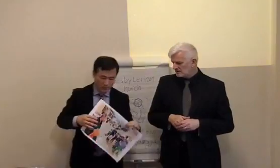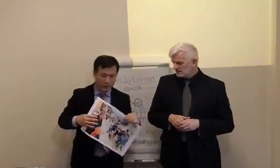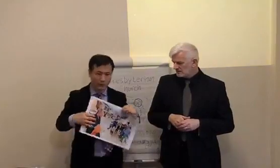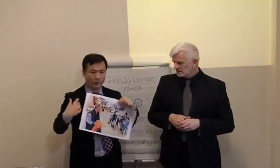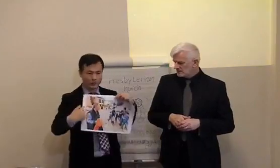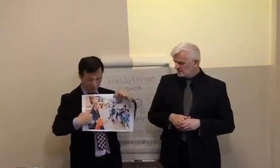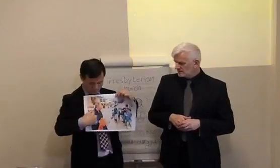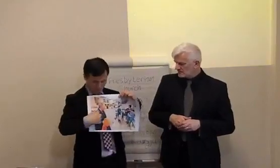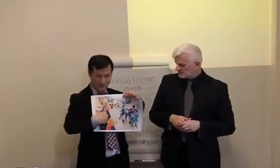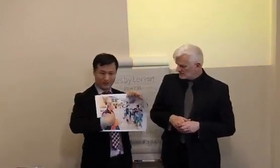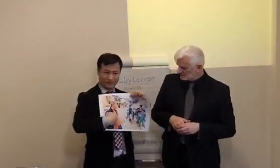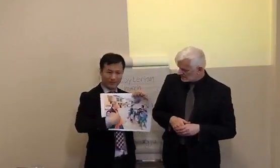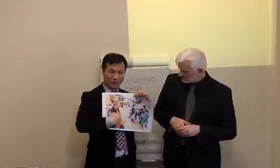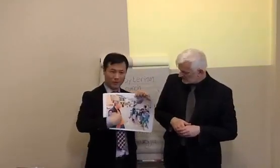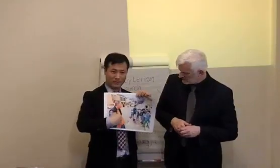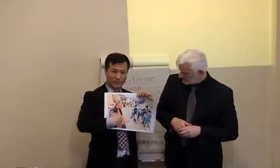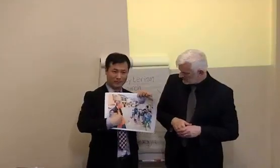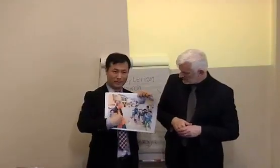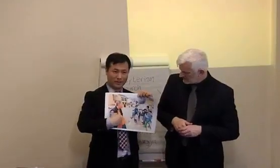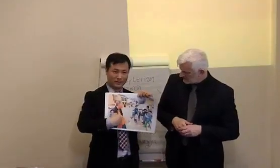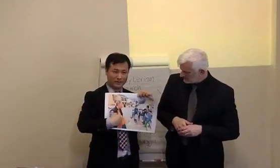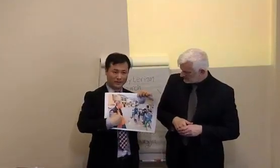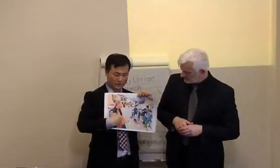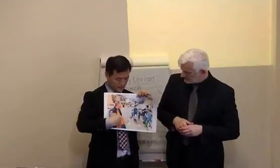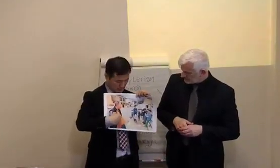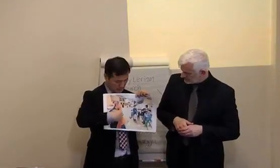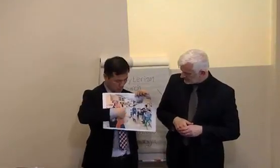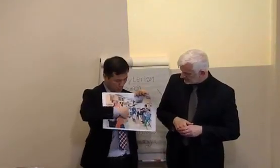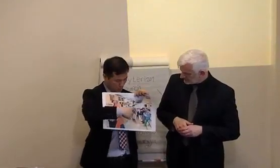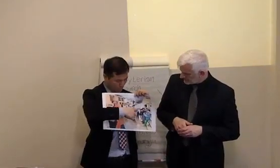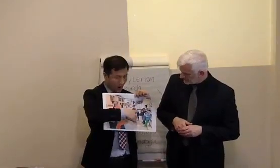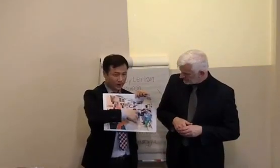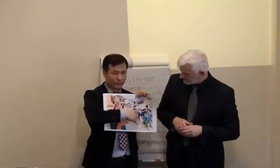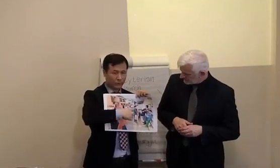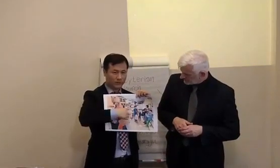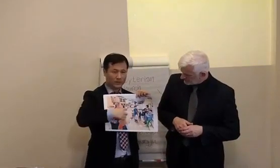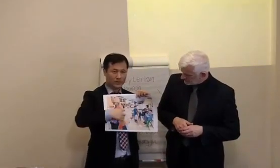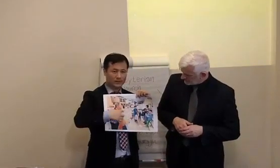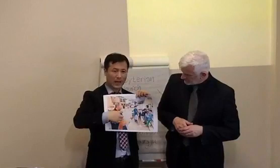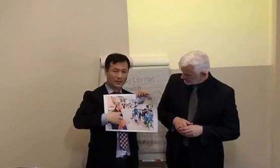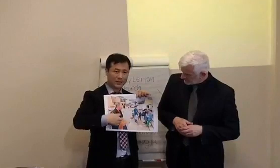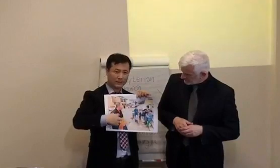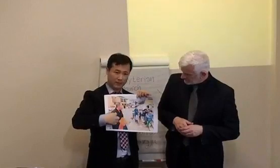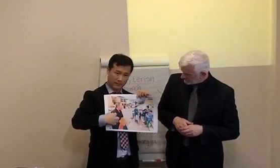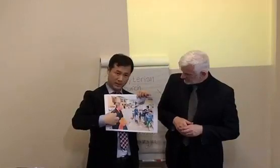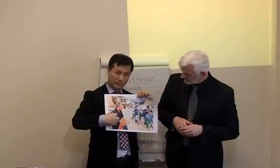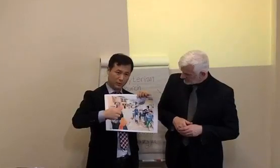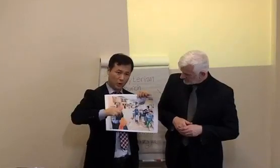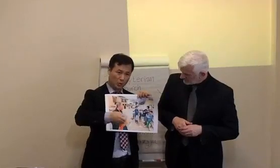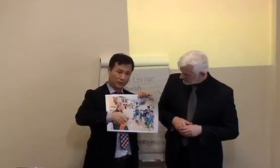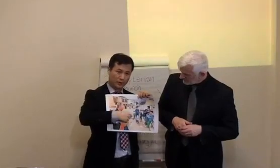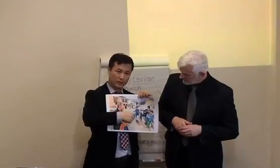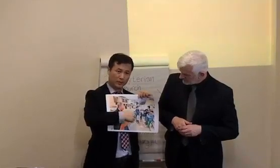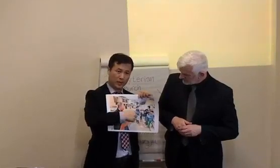When you're worshiping with him on the meeting place, wife wanted to have a key from him to open her